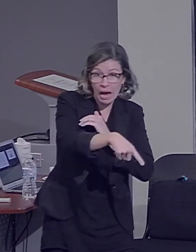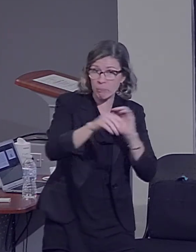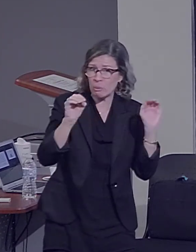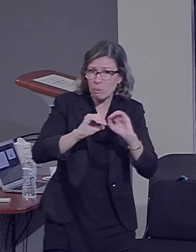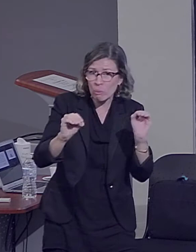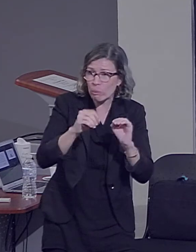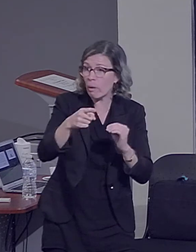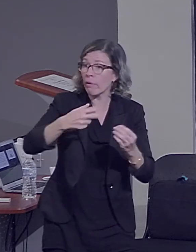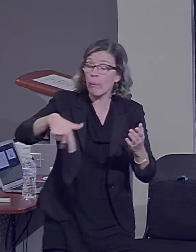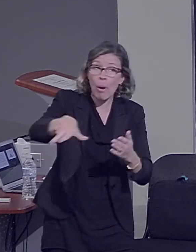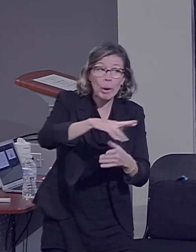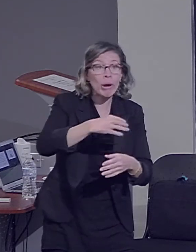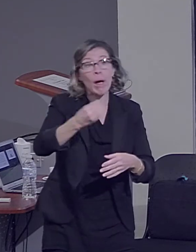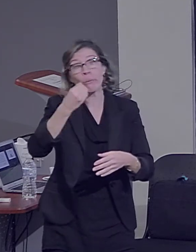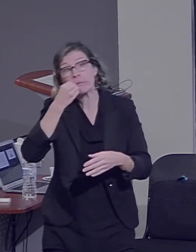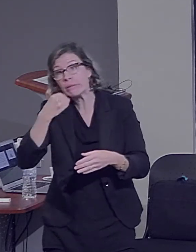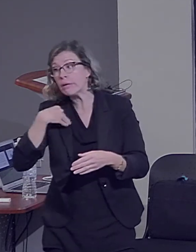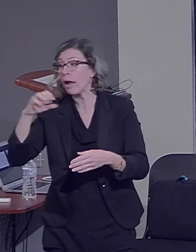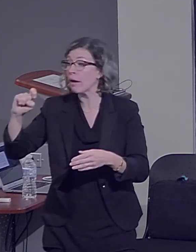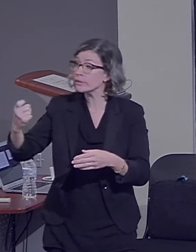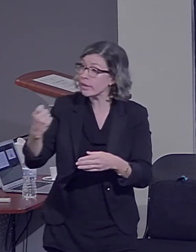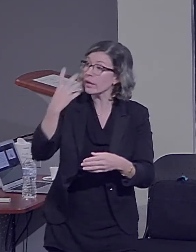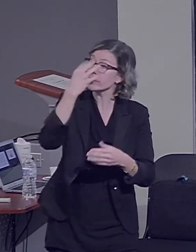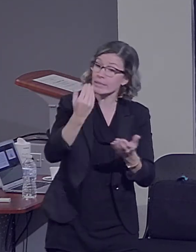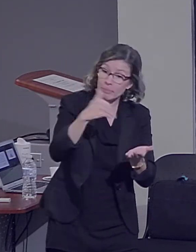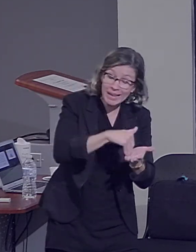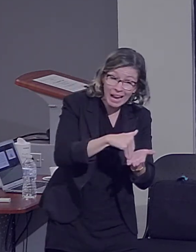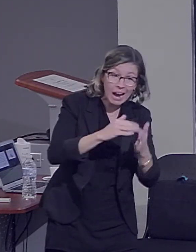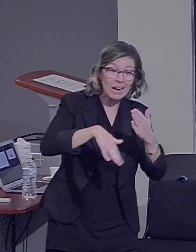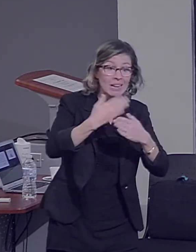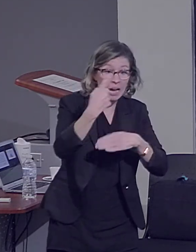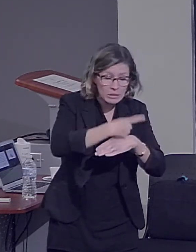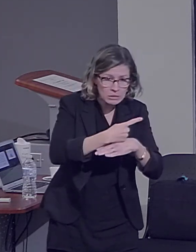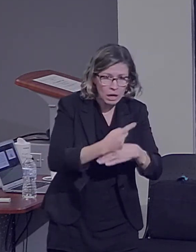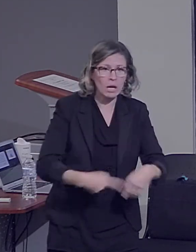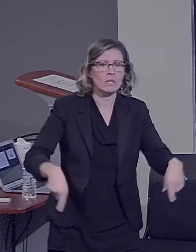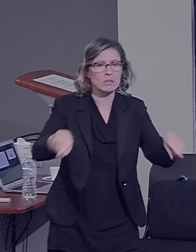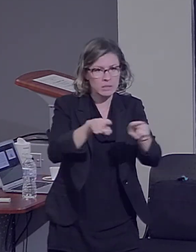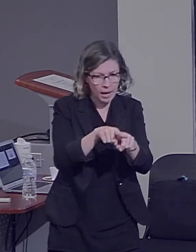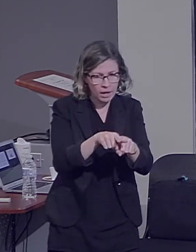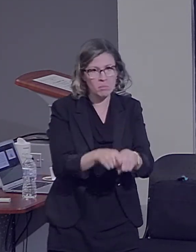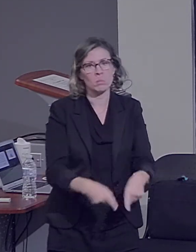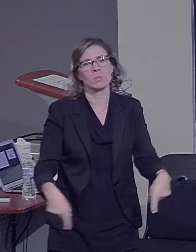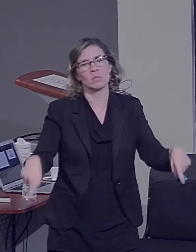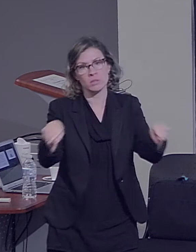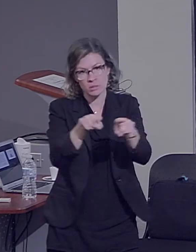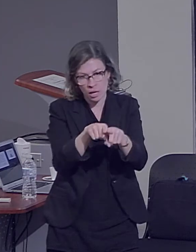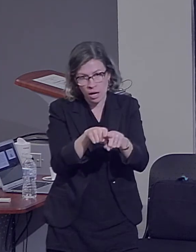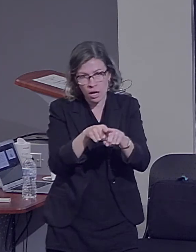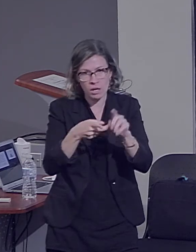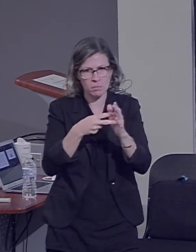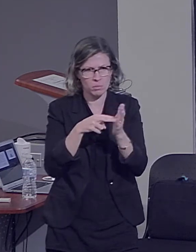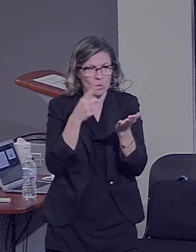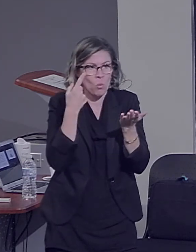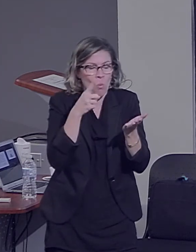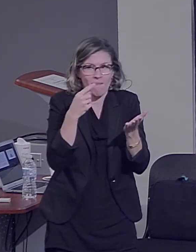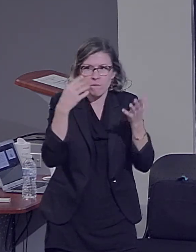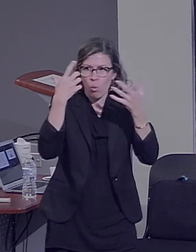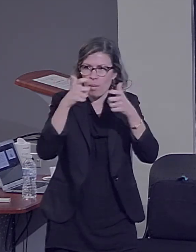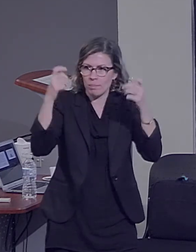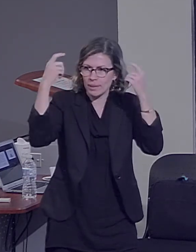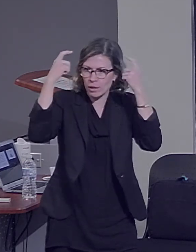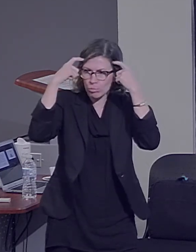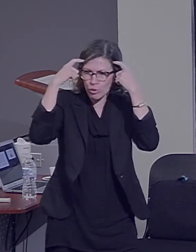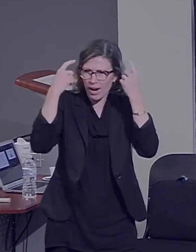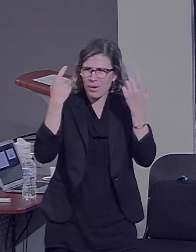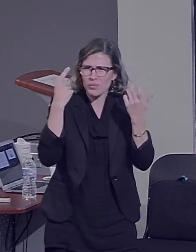have sex, go to sleep again, and then the next day starts. So why the brain? Why to pay a lot of money, money